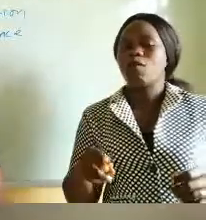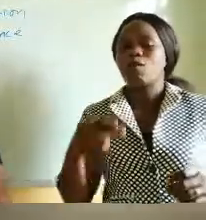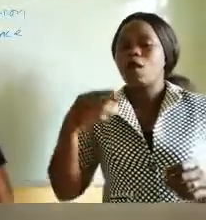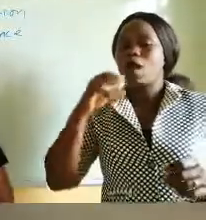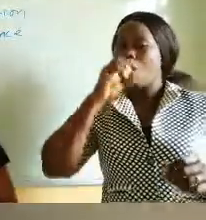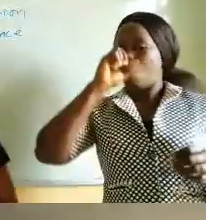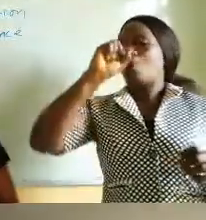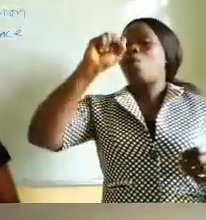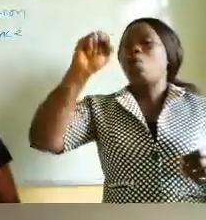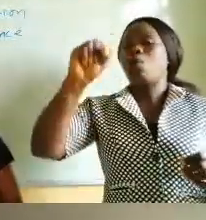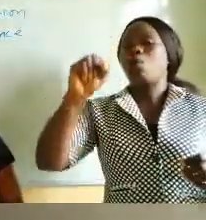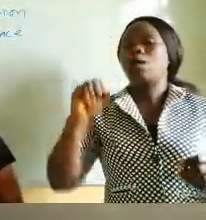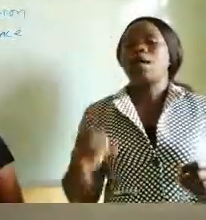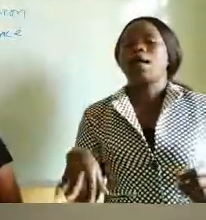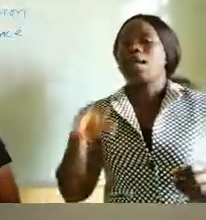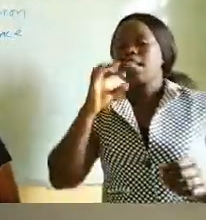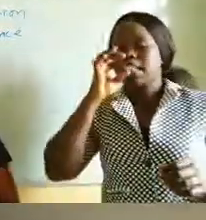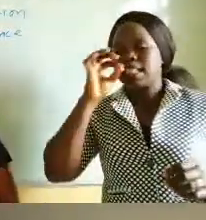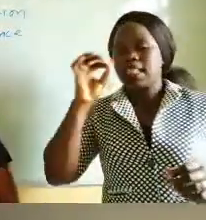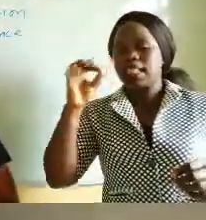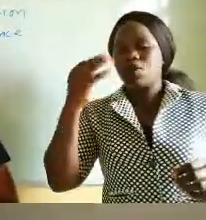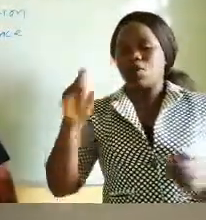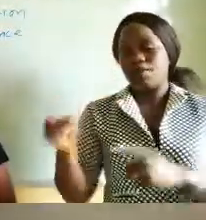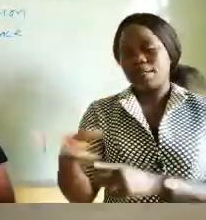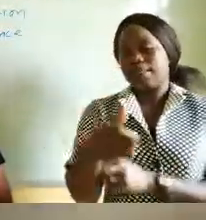That is it. The hissing of a snake.